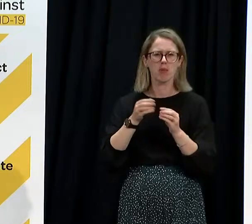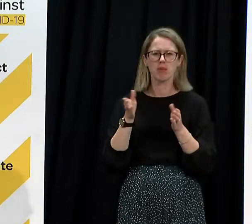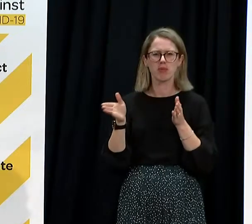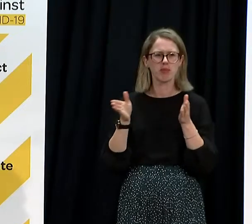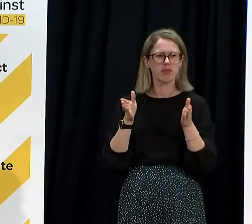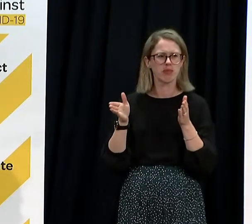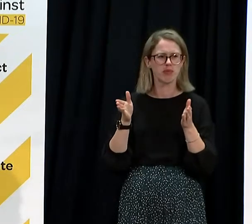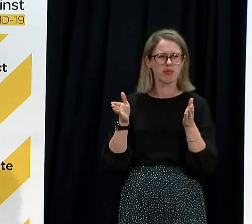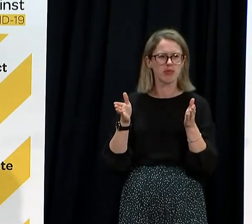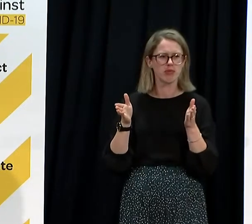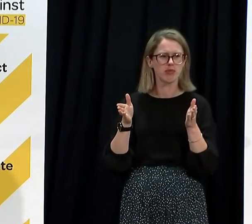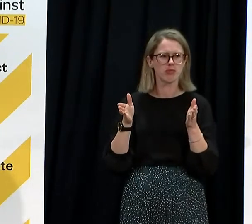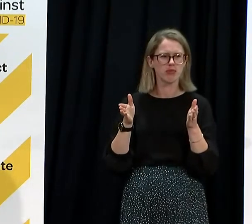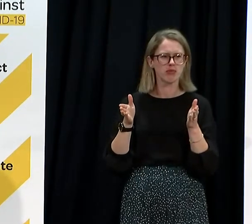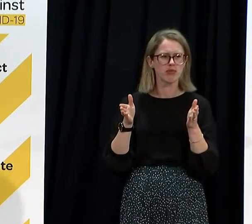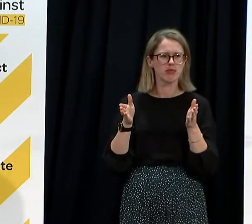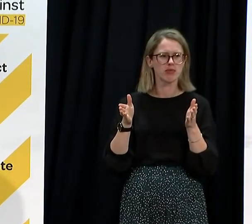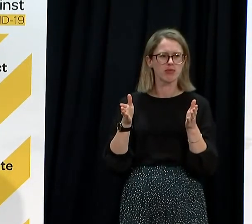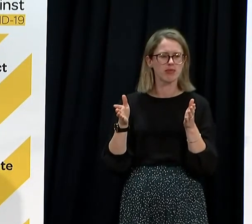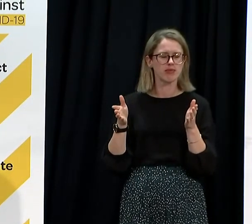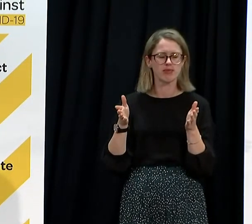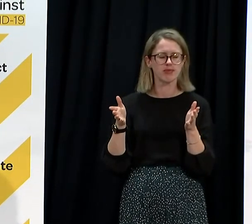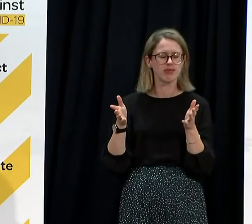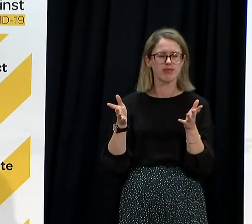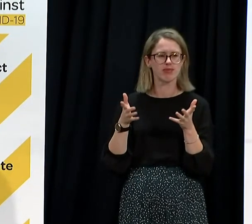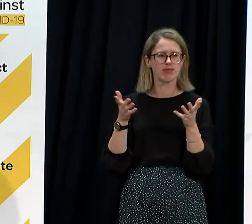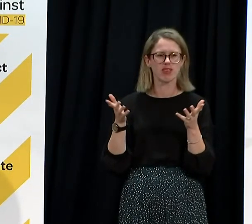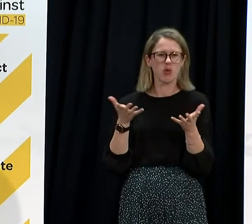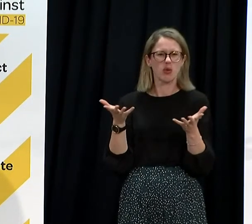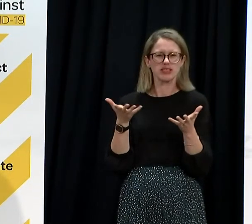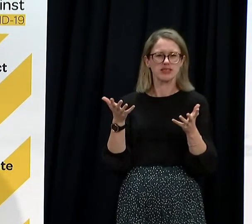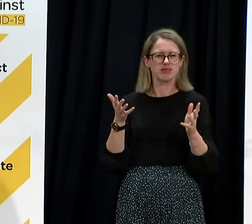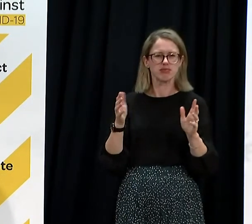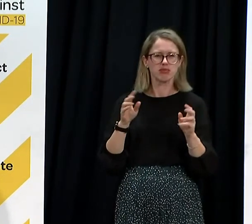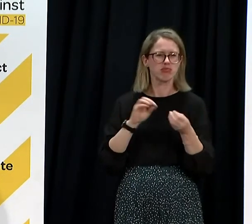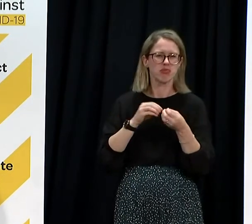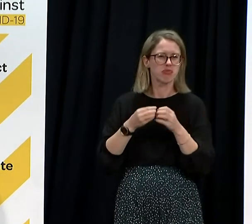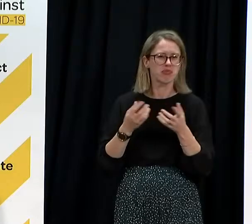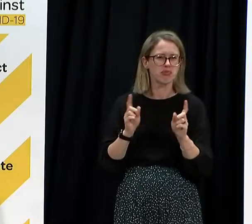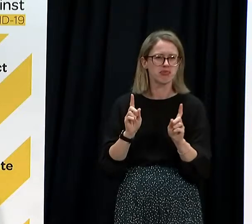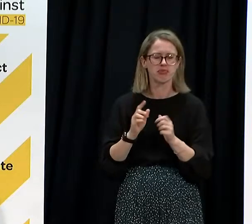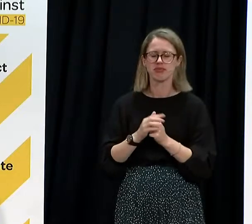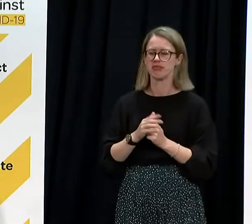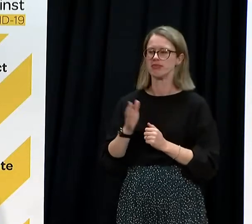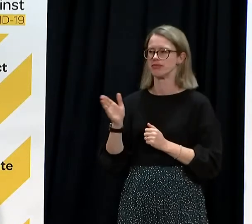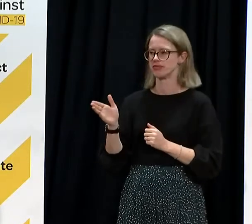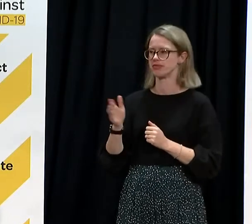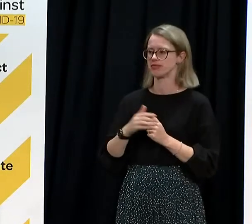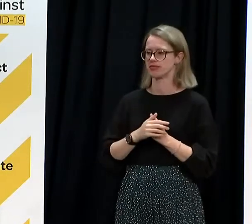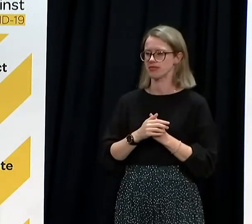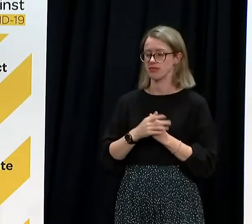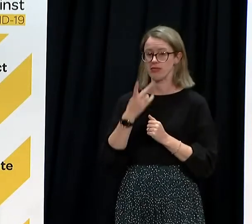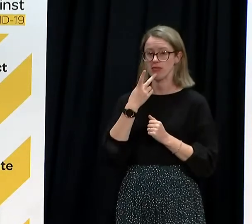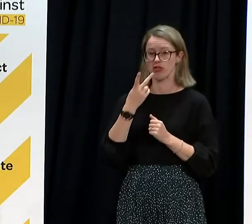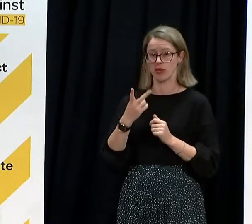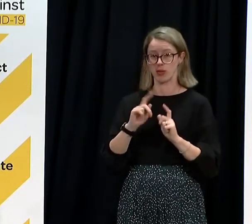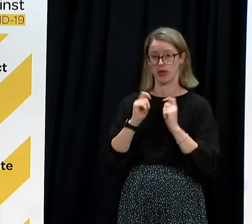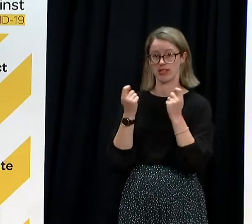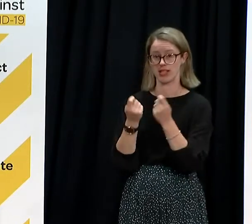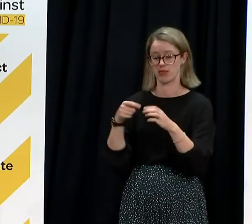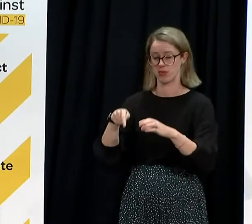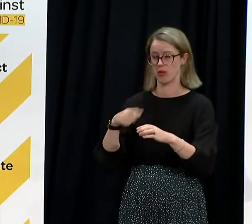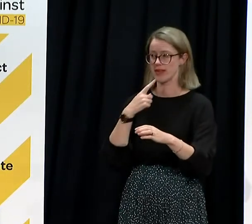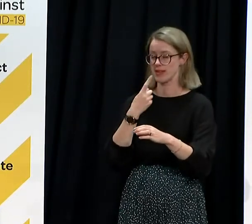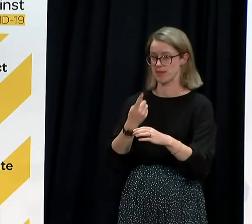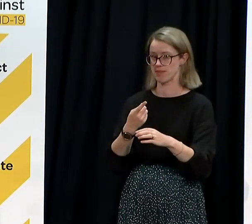moving. That's where the... Yeah, I'll just repeat again what came from our team on the